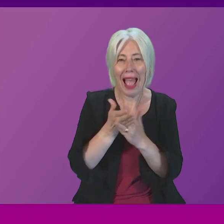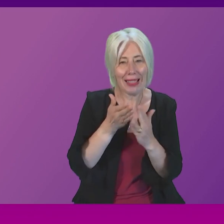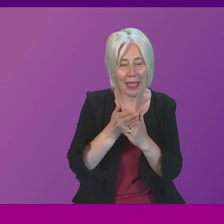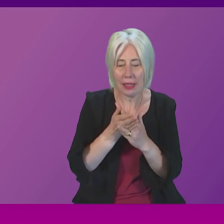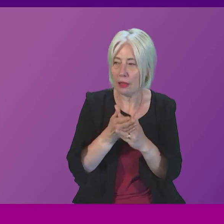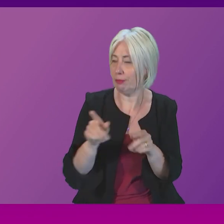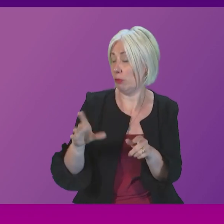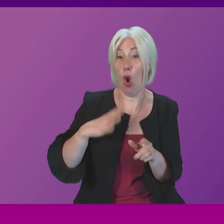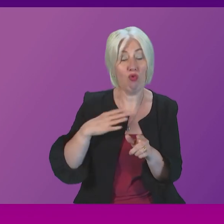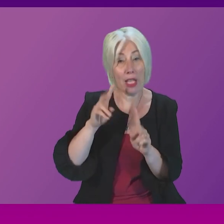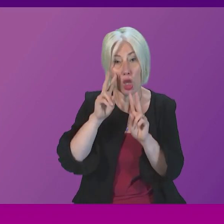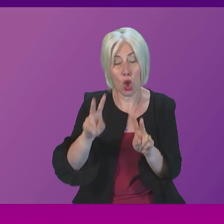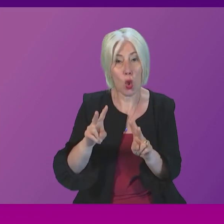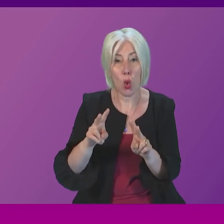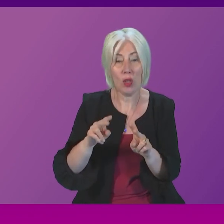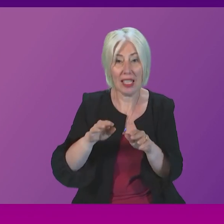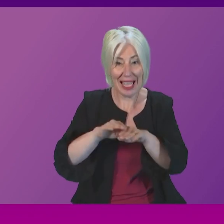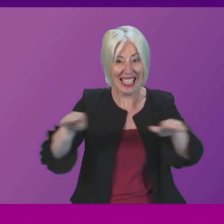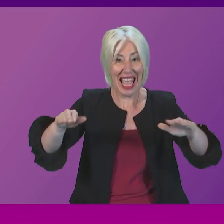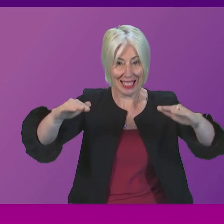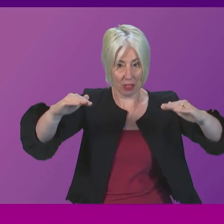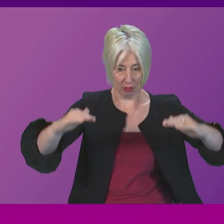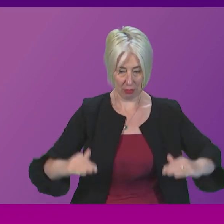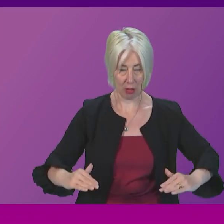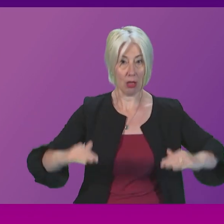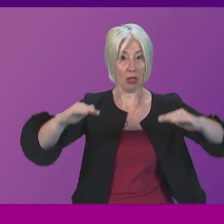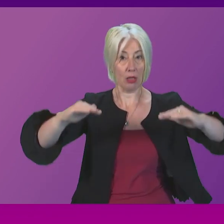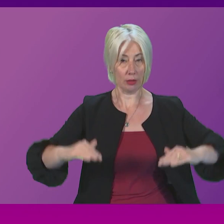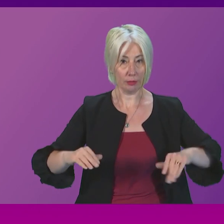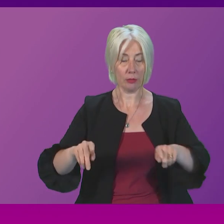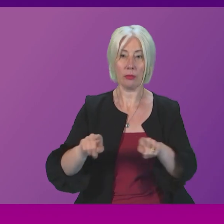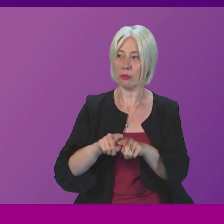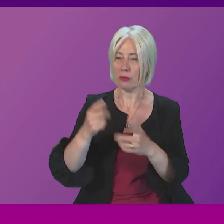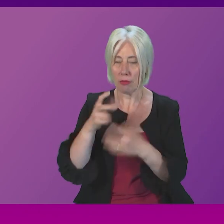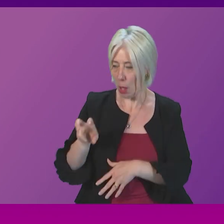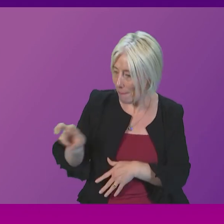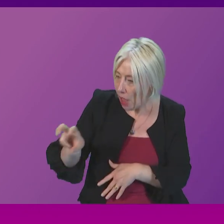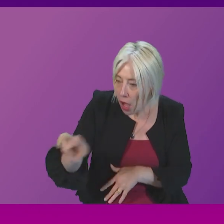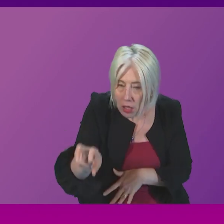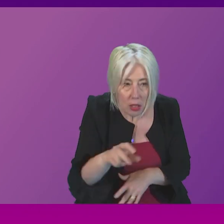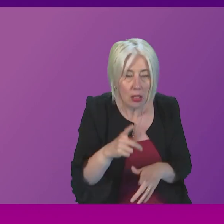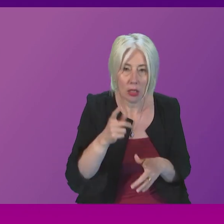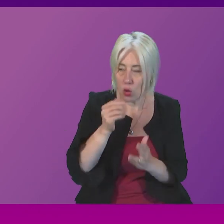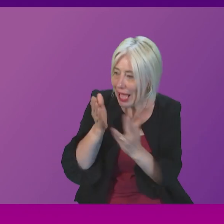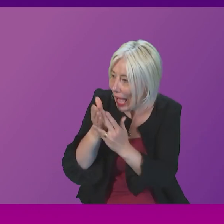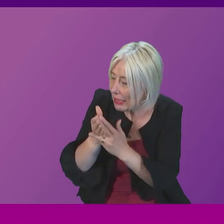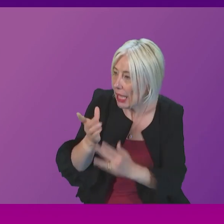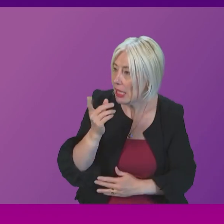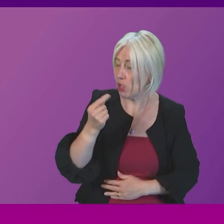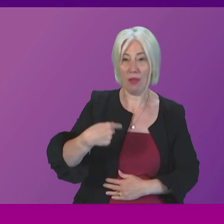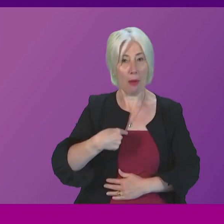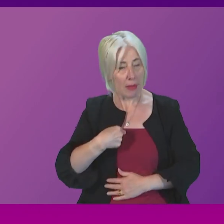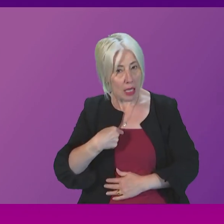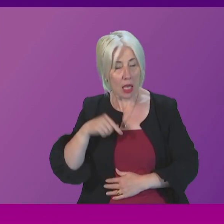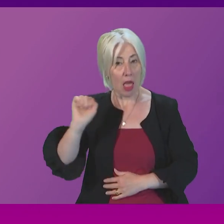already looked at rise and fall desks, made sure that the proximity in the office to different plugs and such was possible for me. And